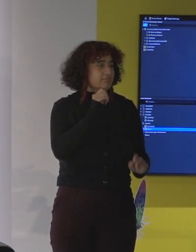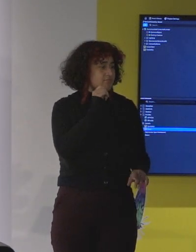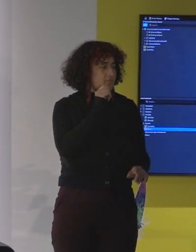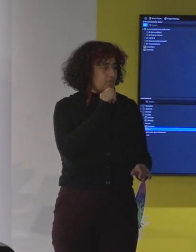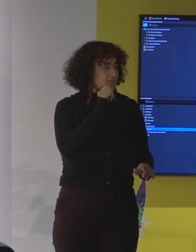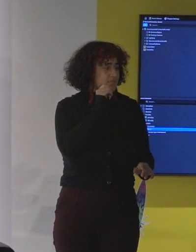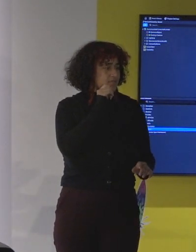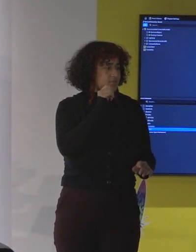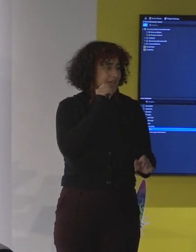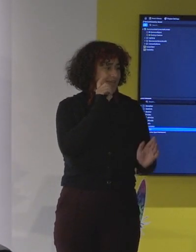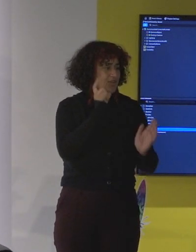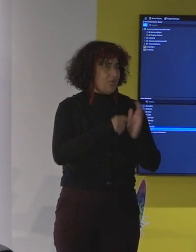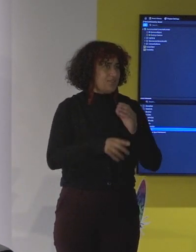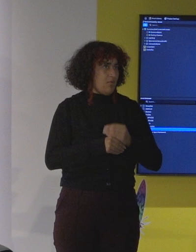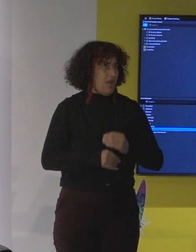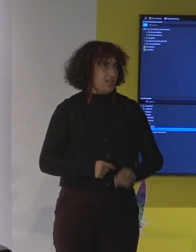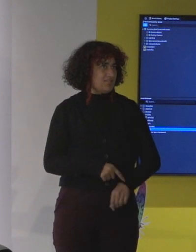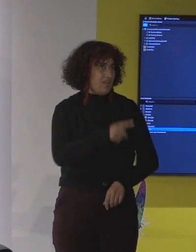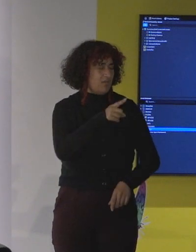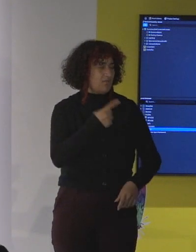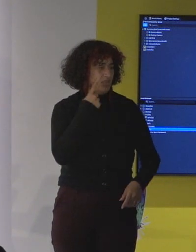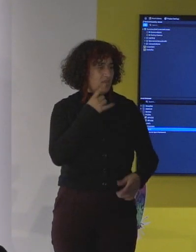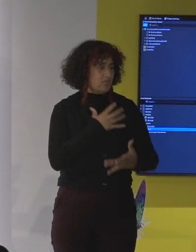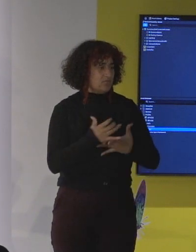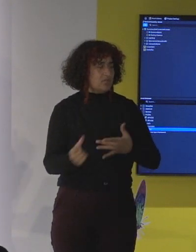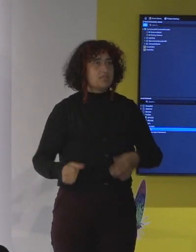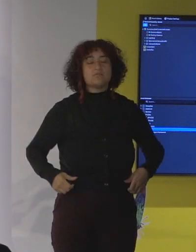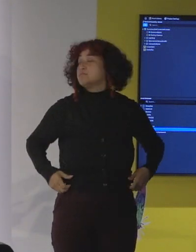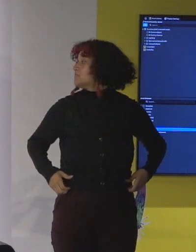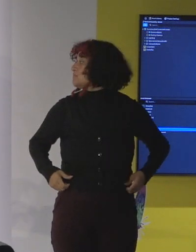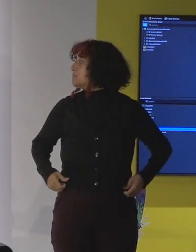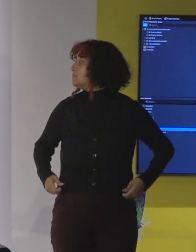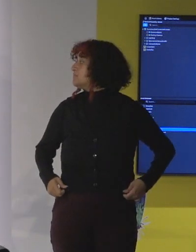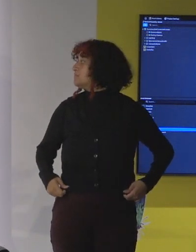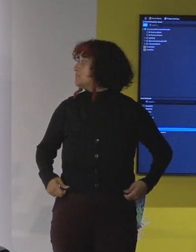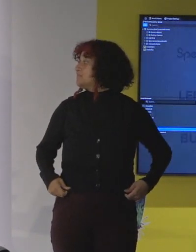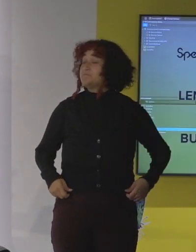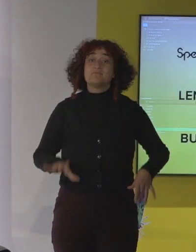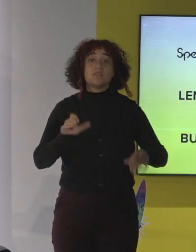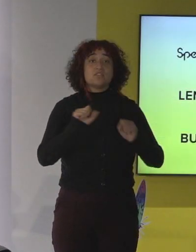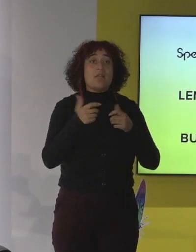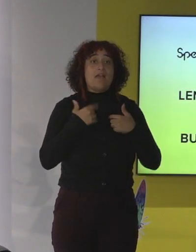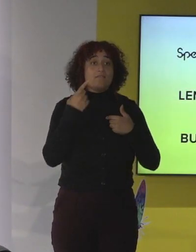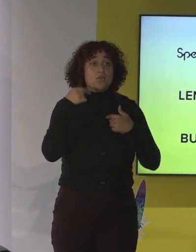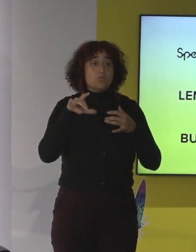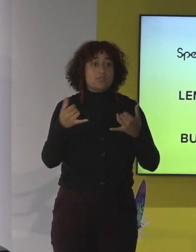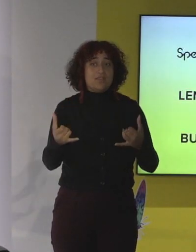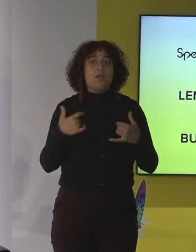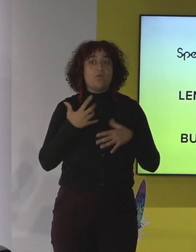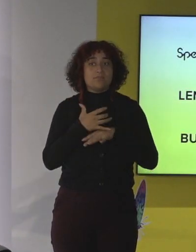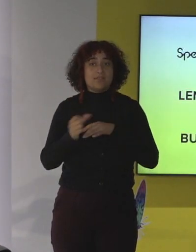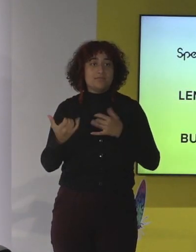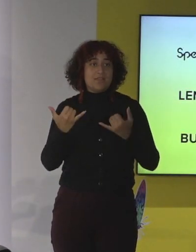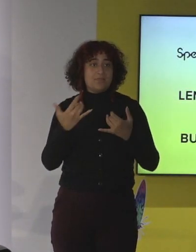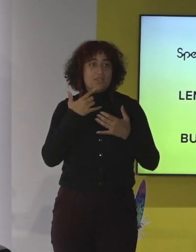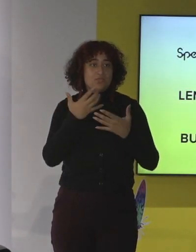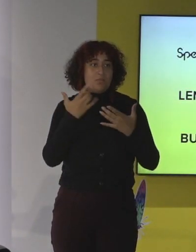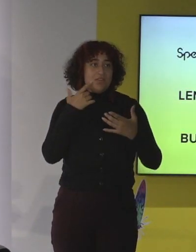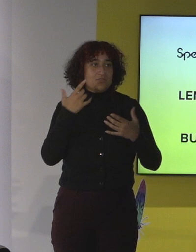right. We made it just over time. That's all I have for you today. We're out of time. Thank you